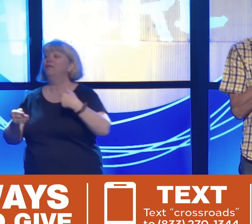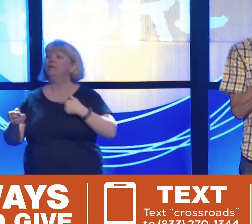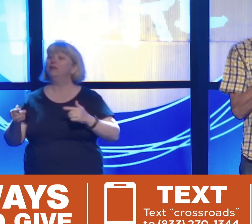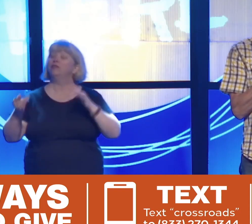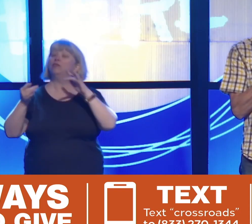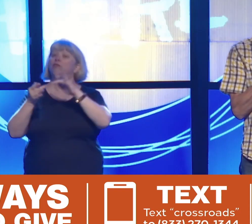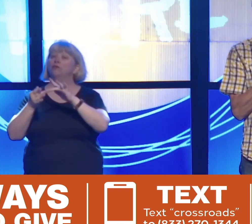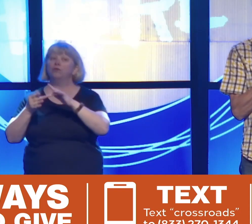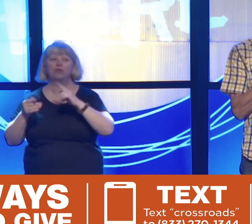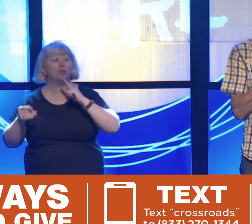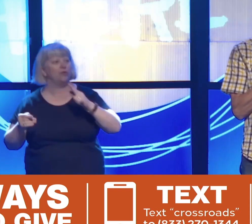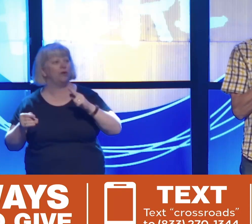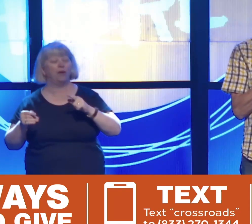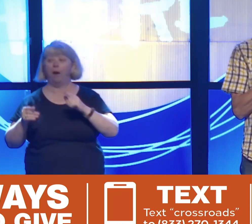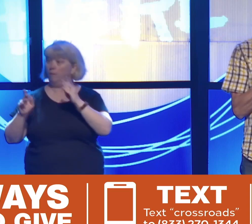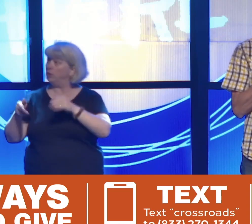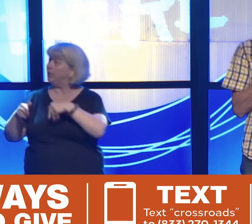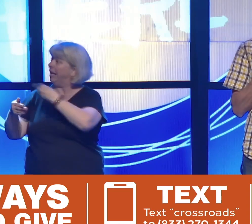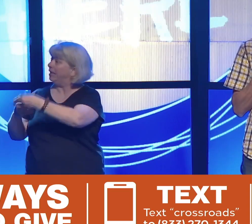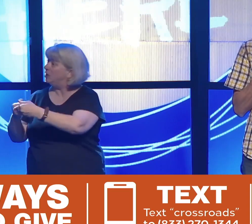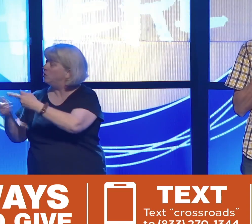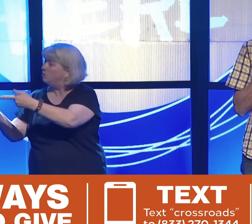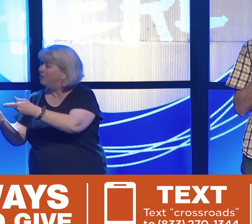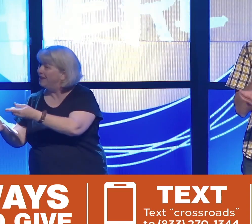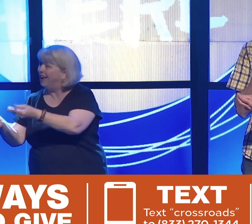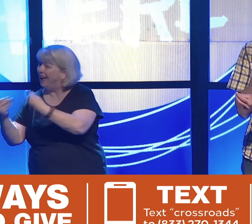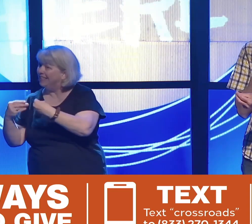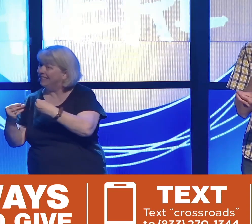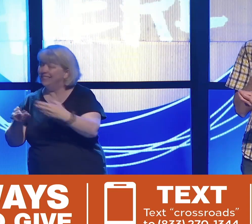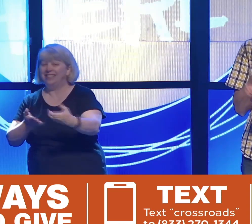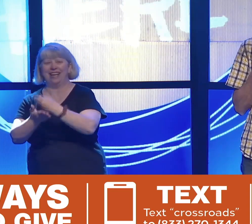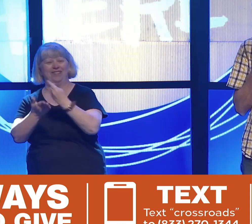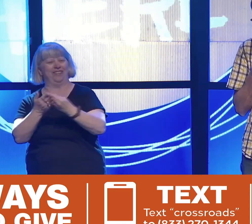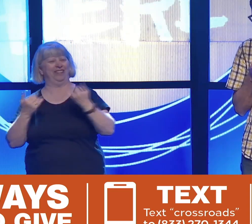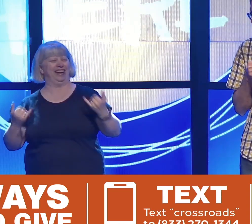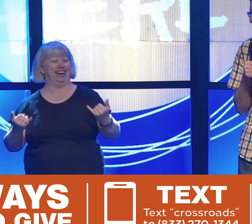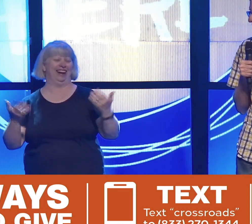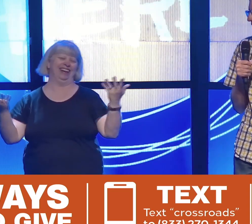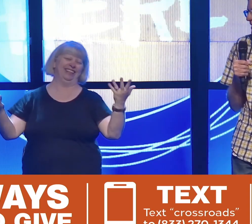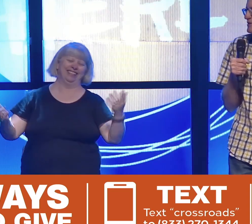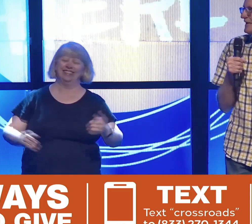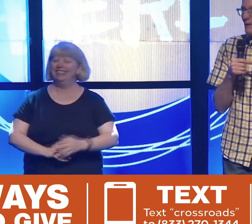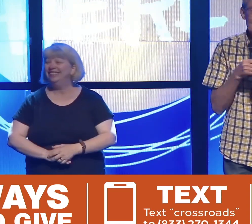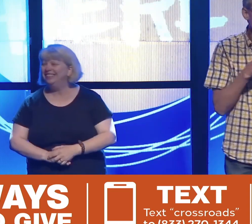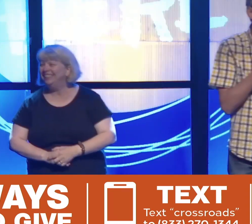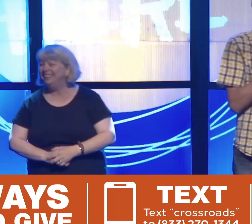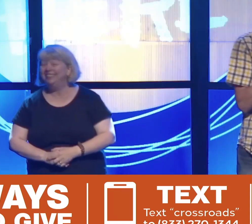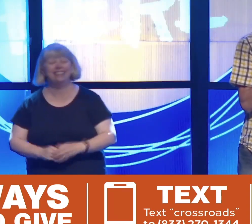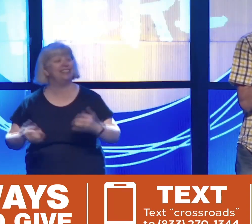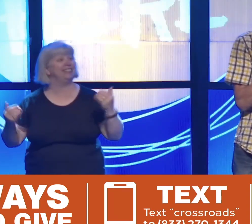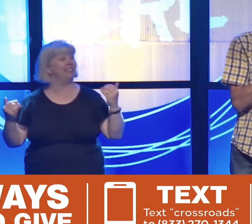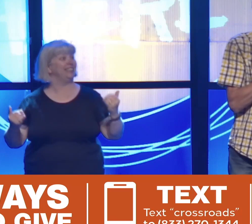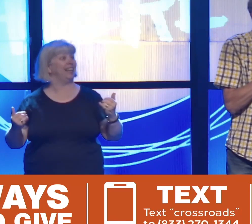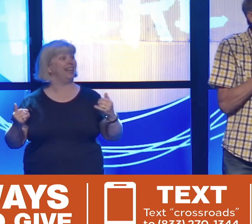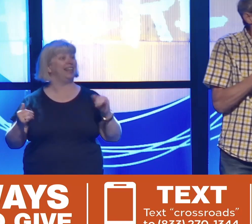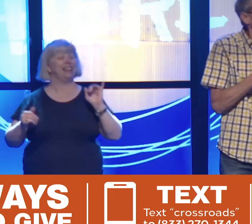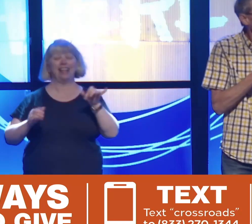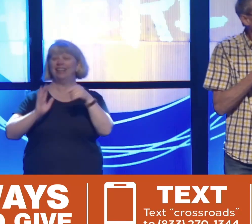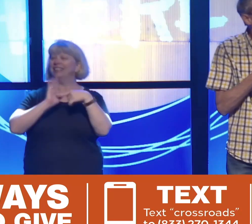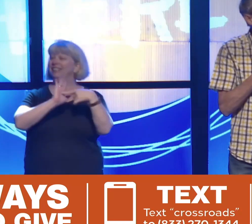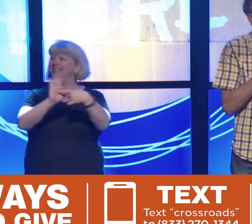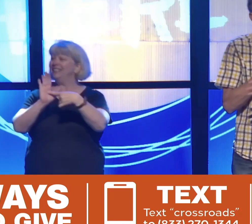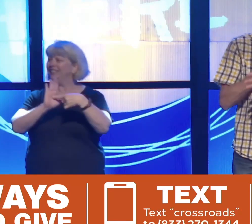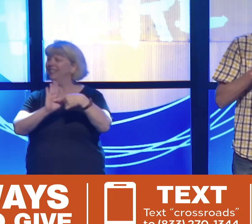and borrow the wallet from the person next to you. And we're going to take the offering right now. So anyway, that's just an example